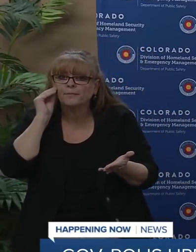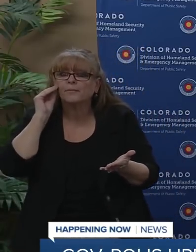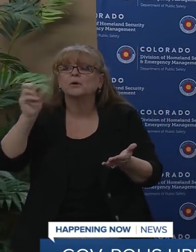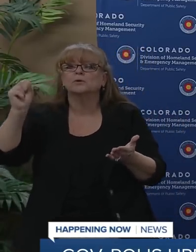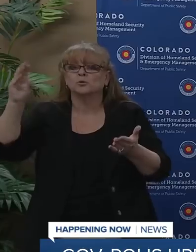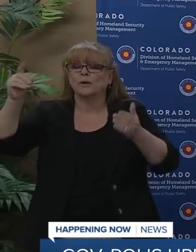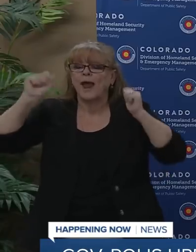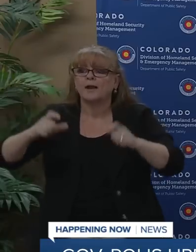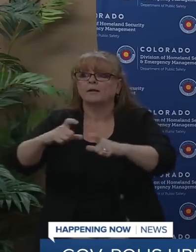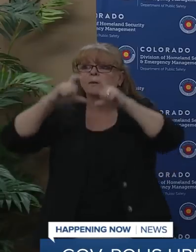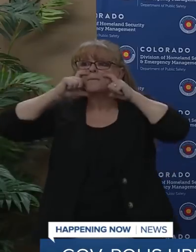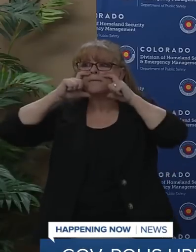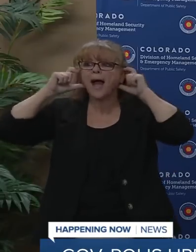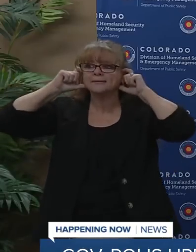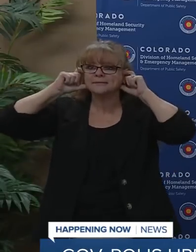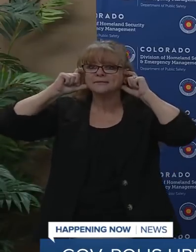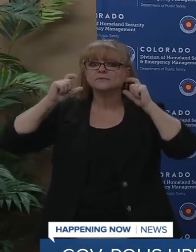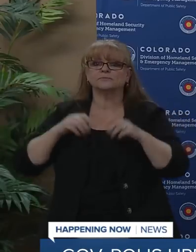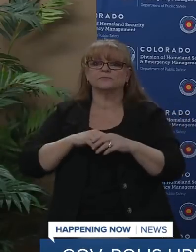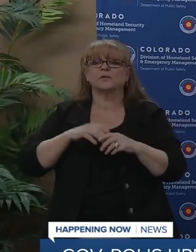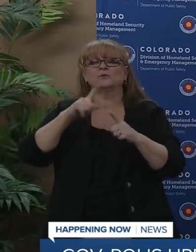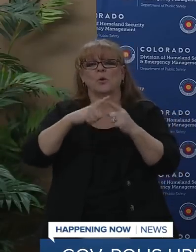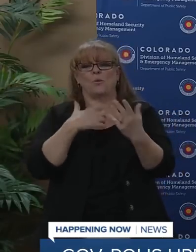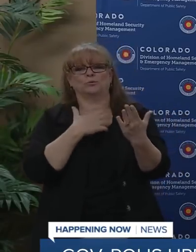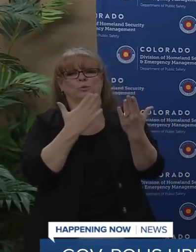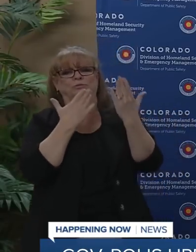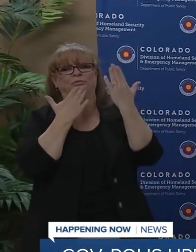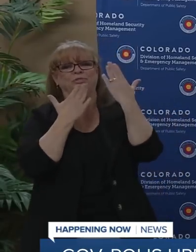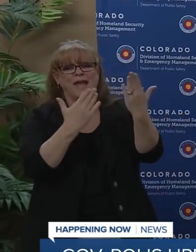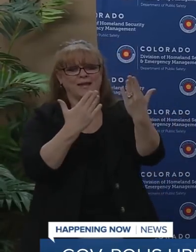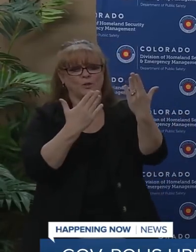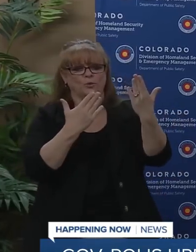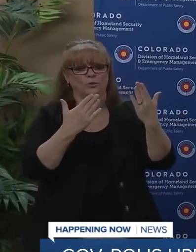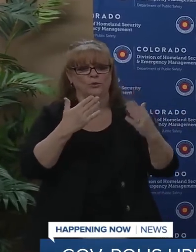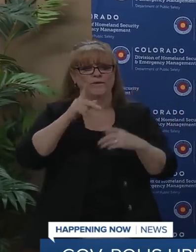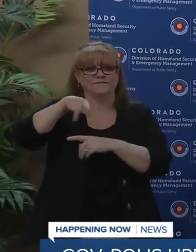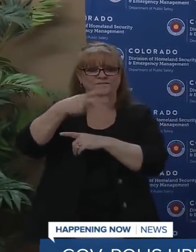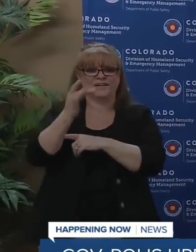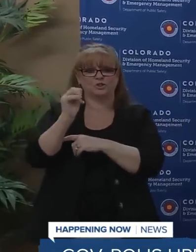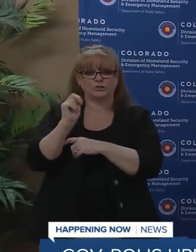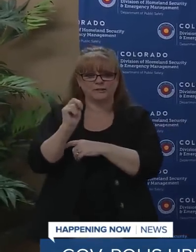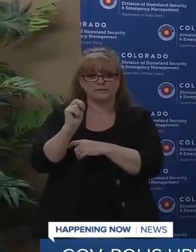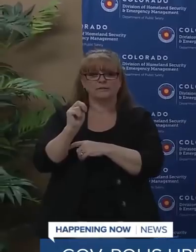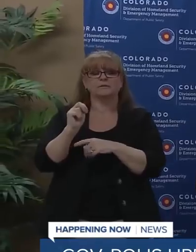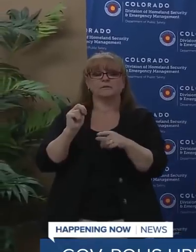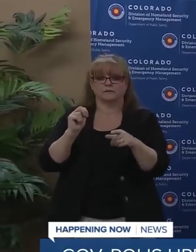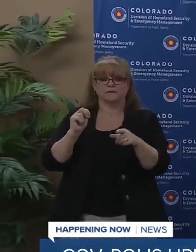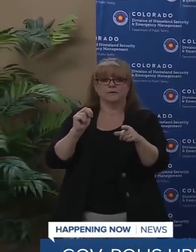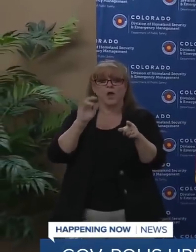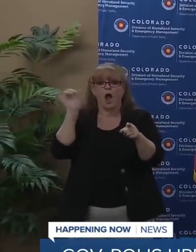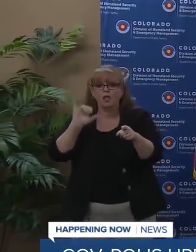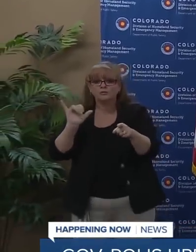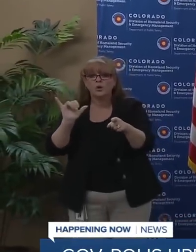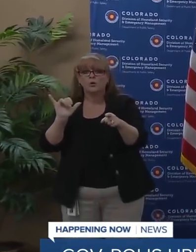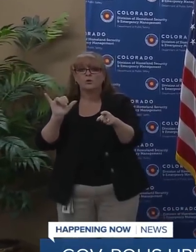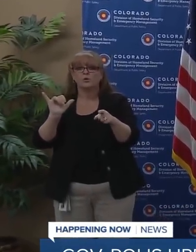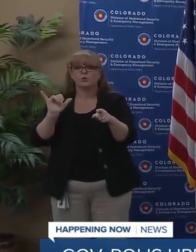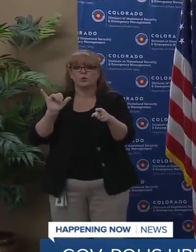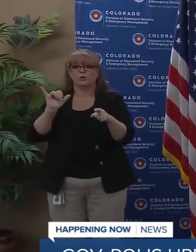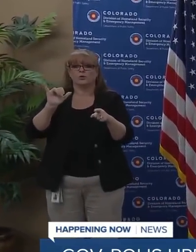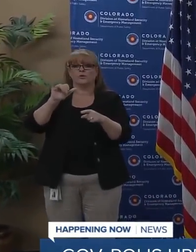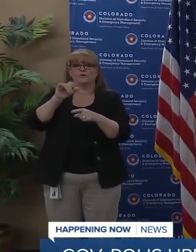to Functionwear, who made that great mask that the governor had. Also Craftsman and Apprentice, who spearheaded the